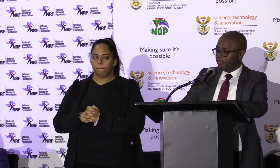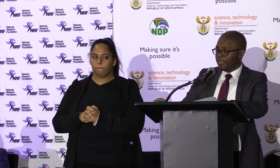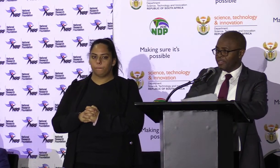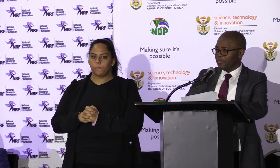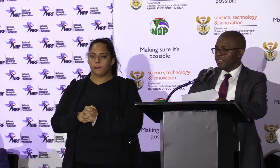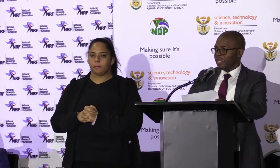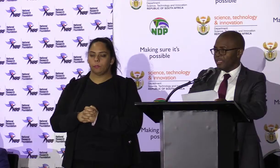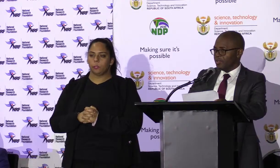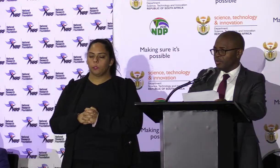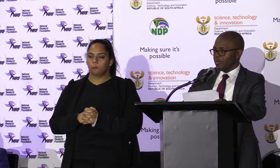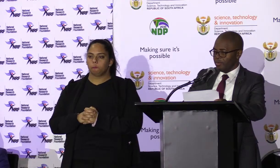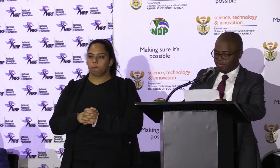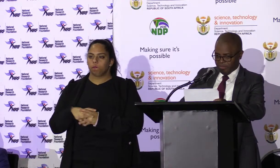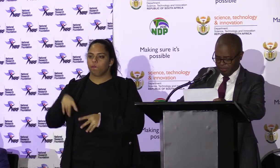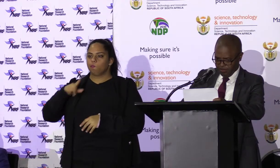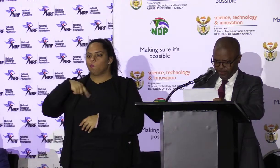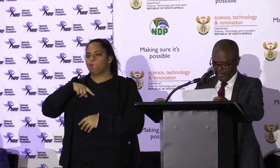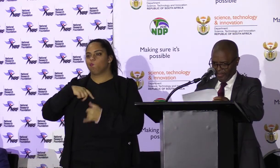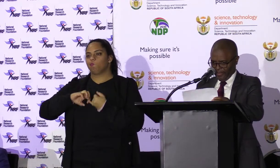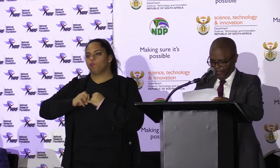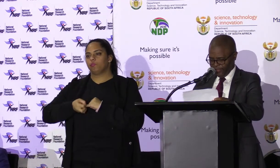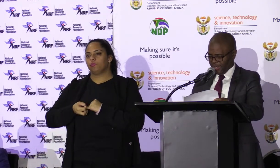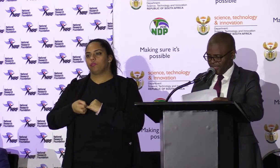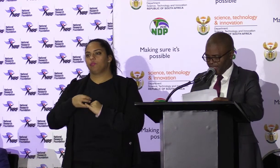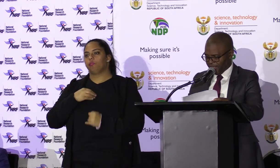By the way, Minister, we're trying to